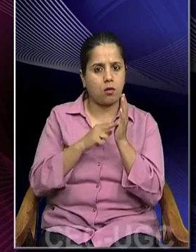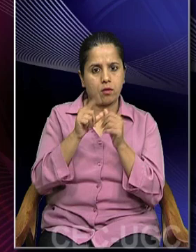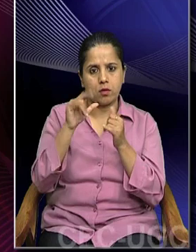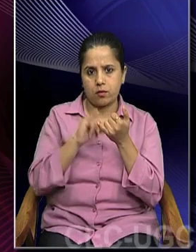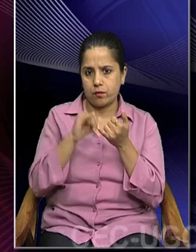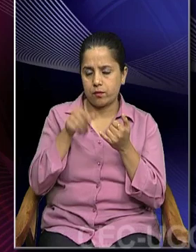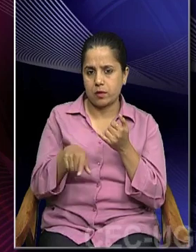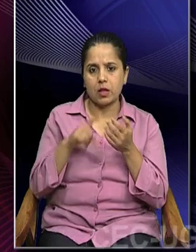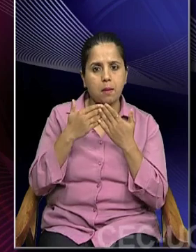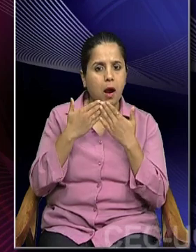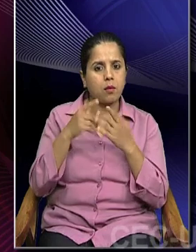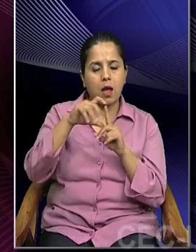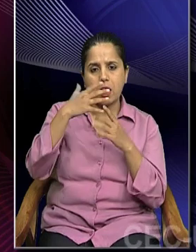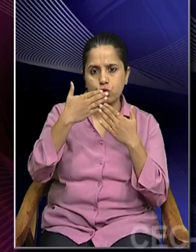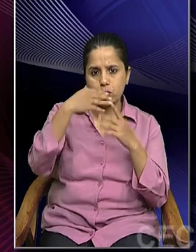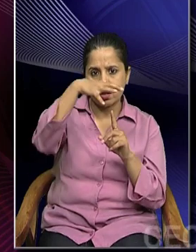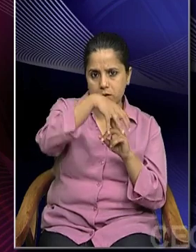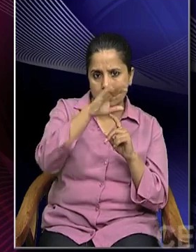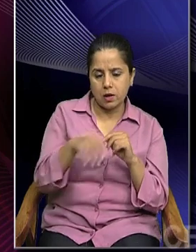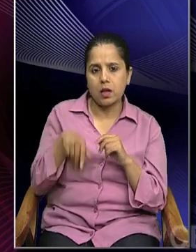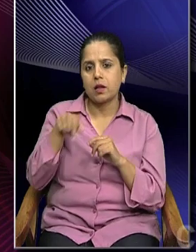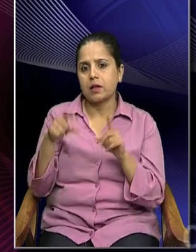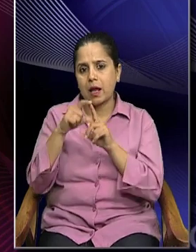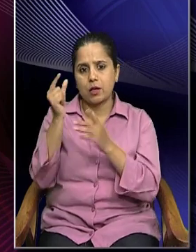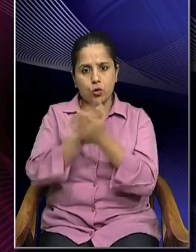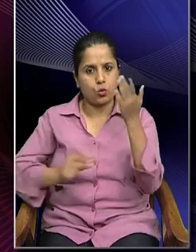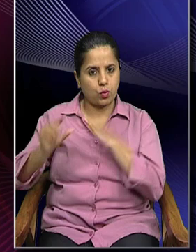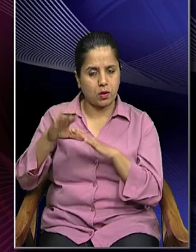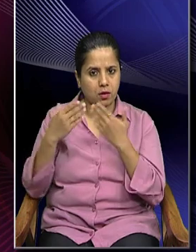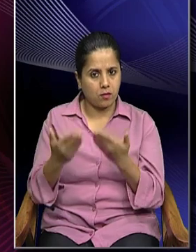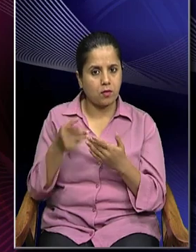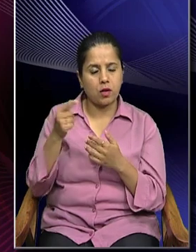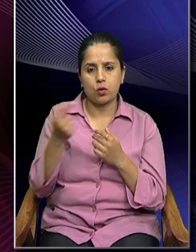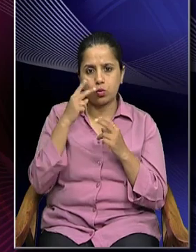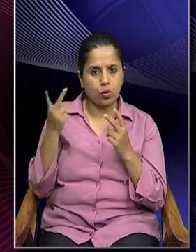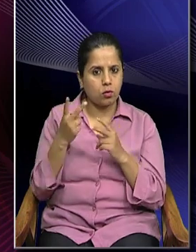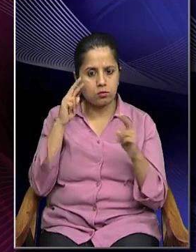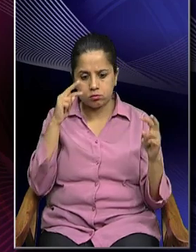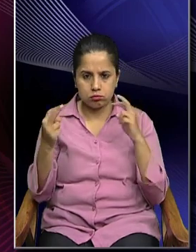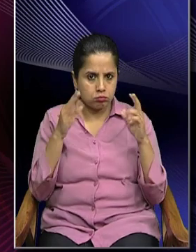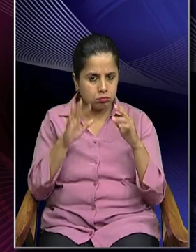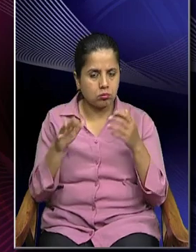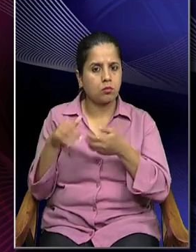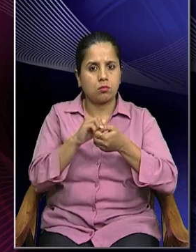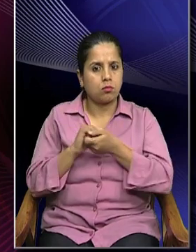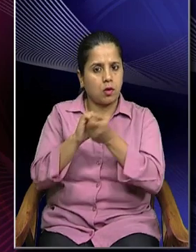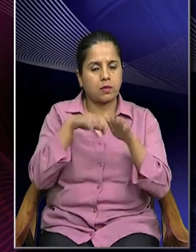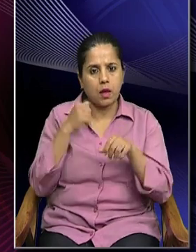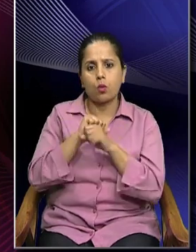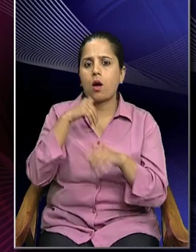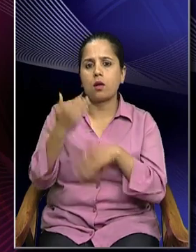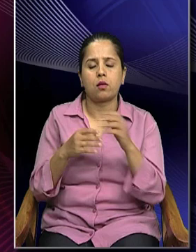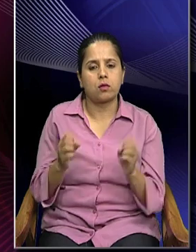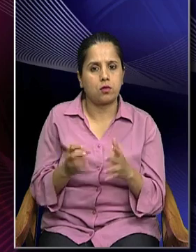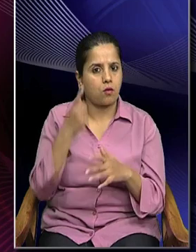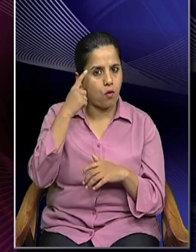Department of Education at the University of Delhi uses the reflective journals and the collaborative assessment for